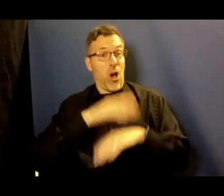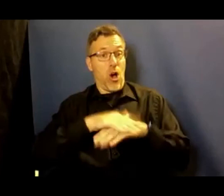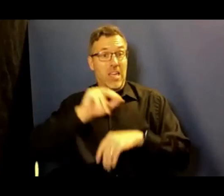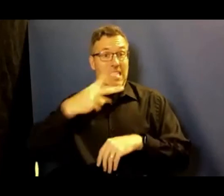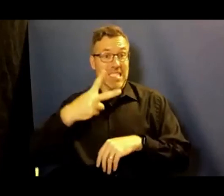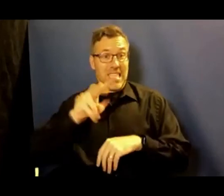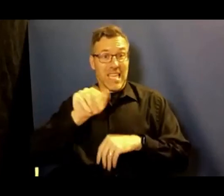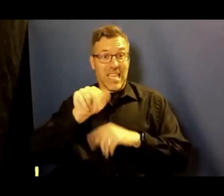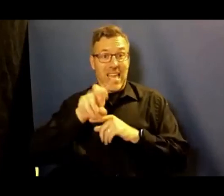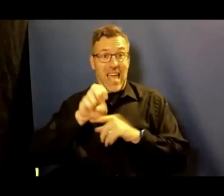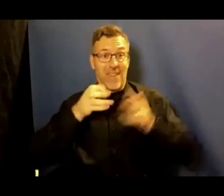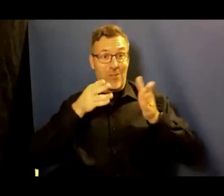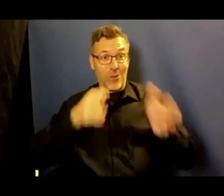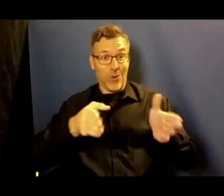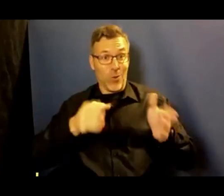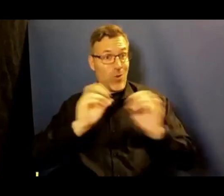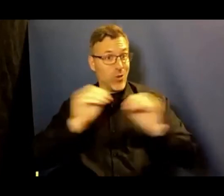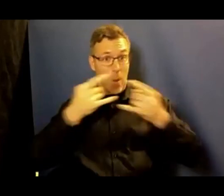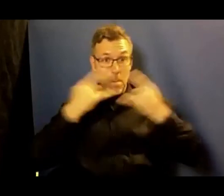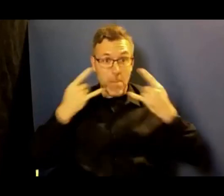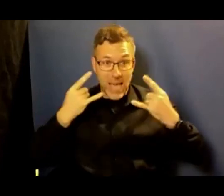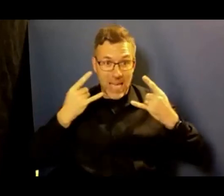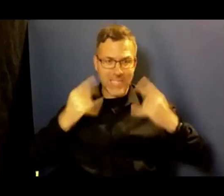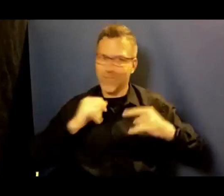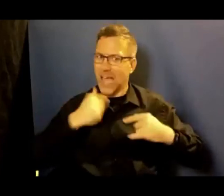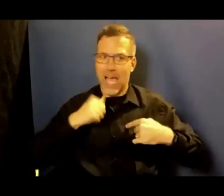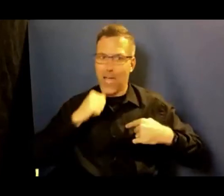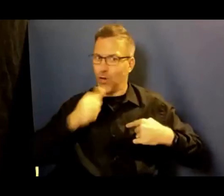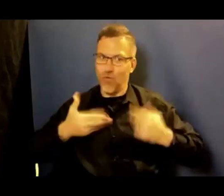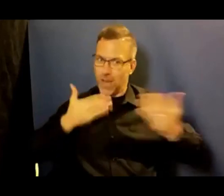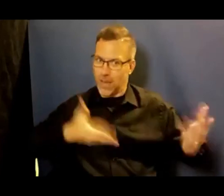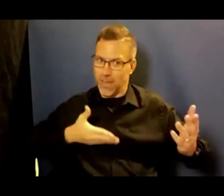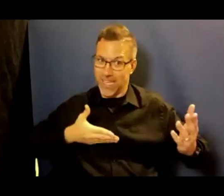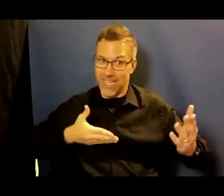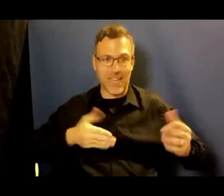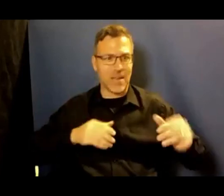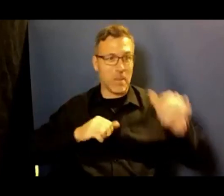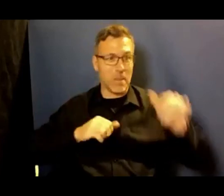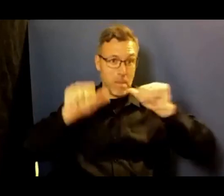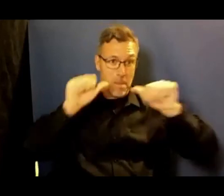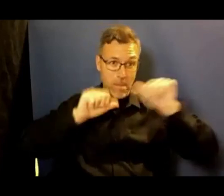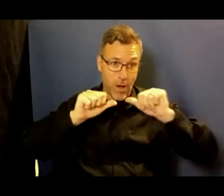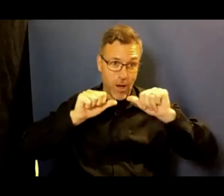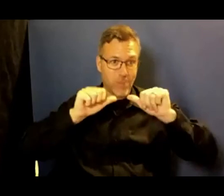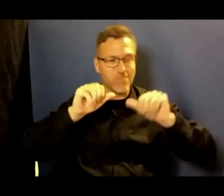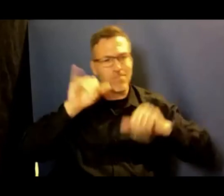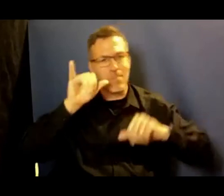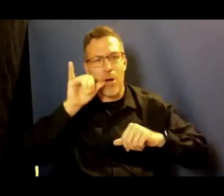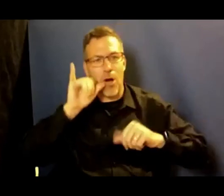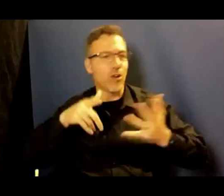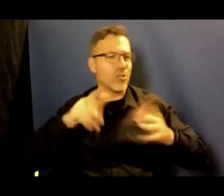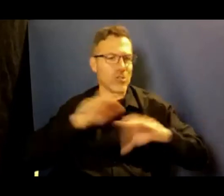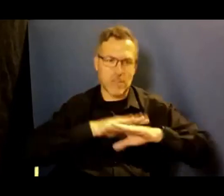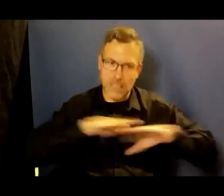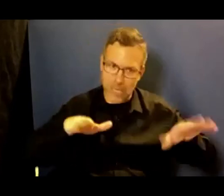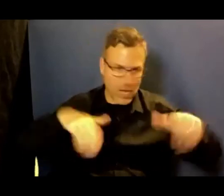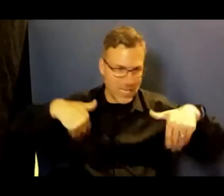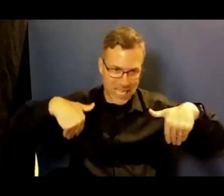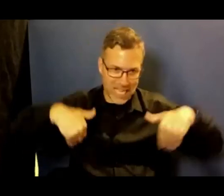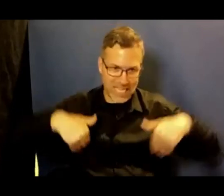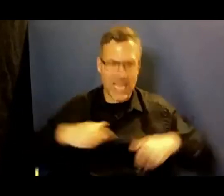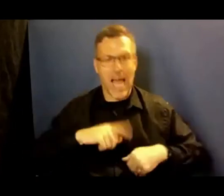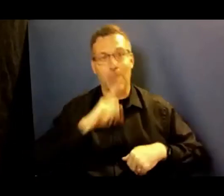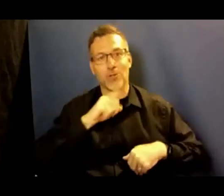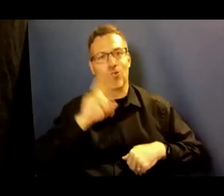recommend. So no bars. And I'm sure the Tourism Bureau is not happy with me, but no bars yet. They're